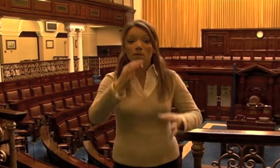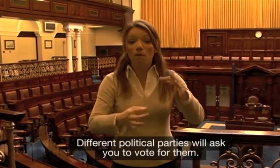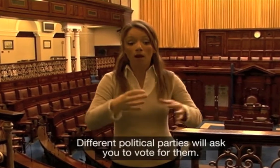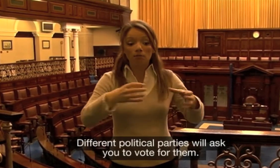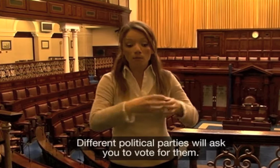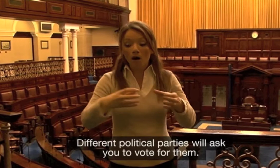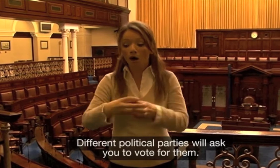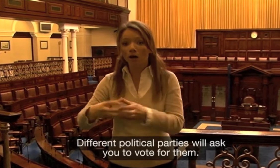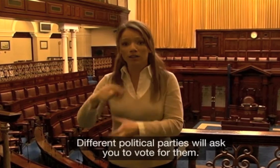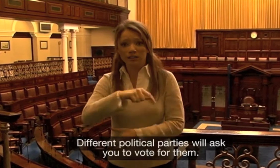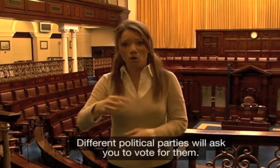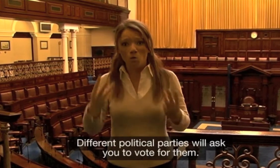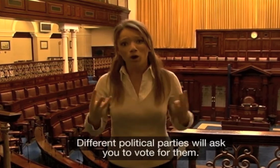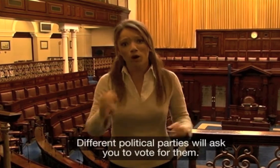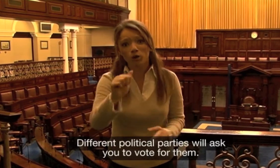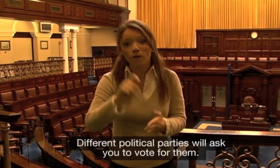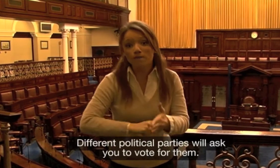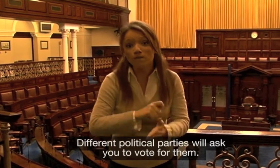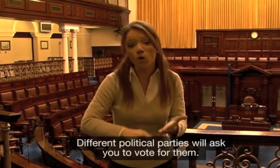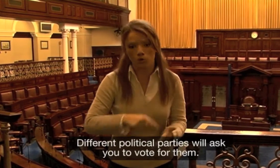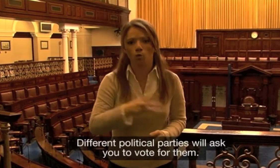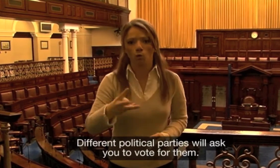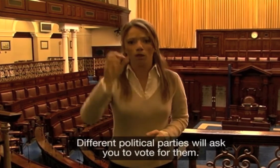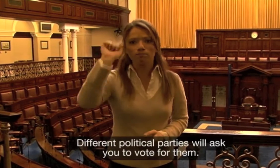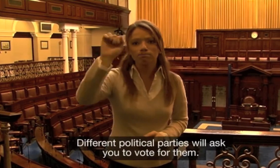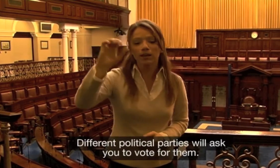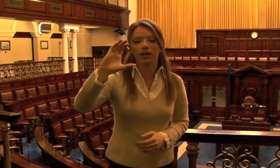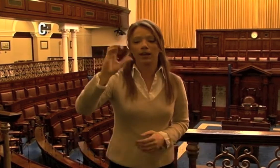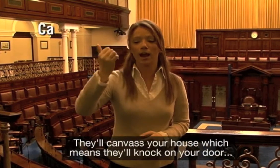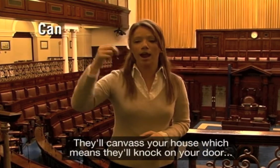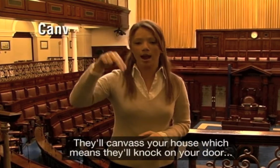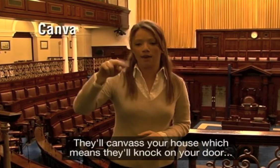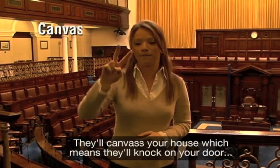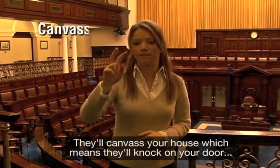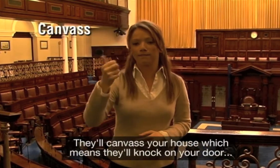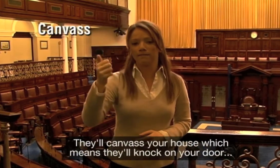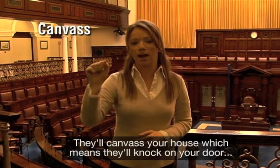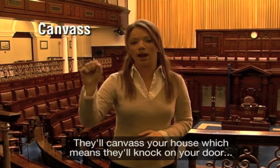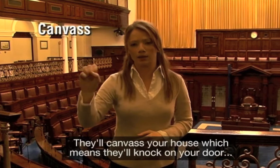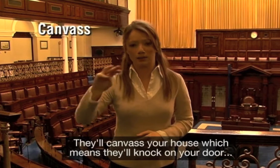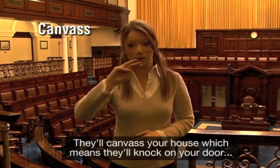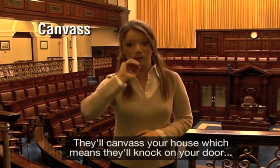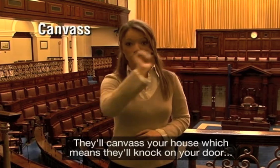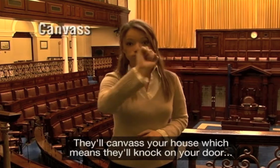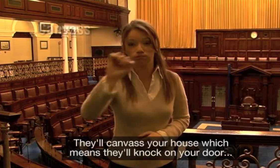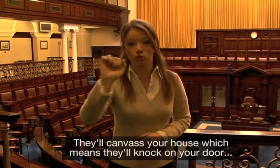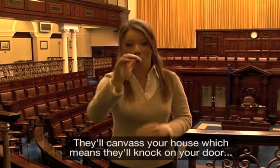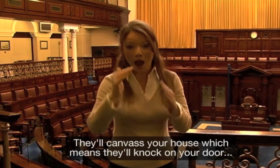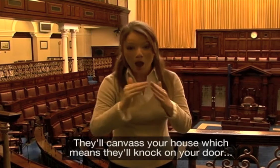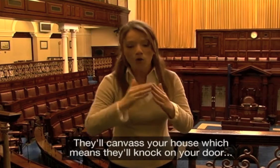Different political parties will ask you to vote for them. They'll canvass your house, which means they'll